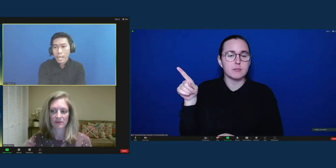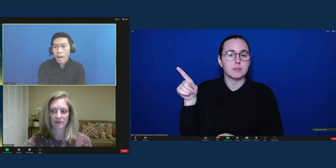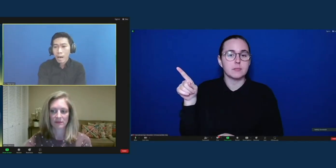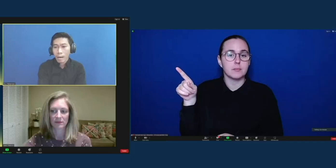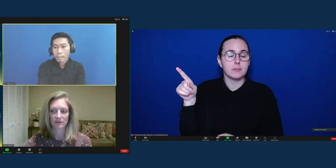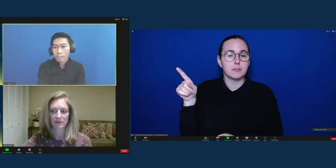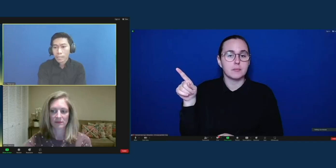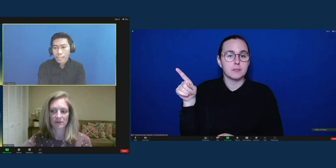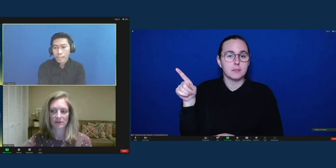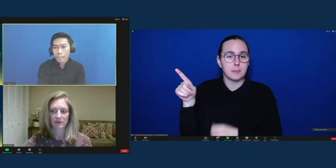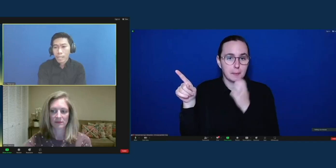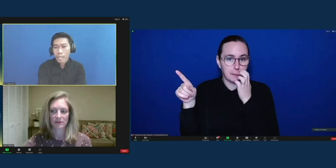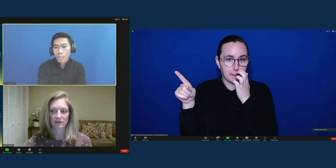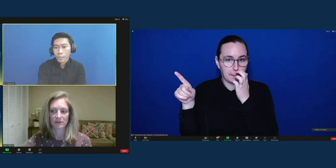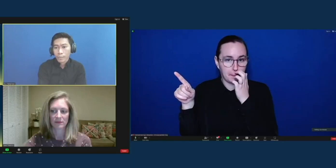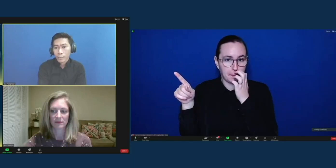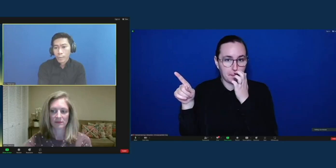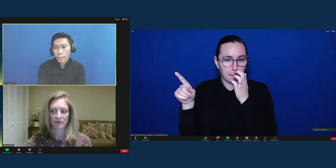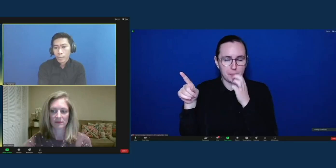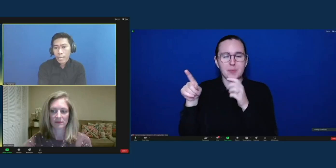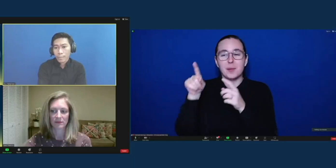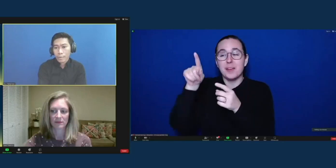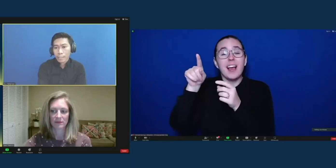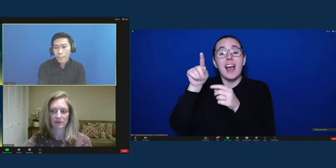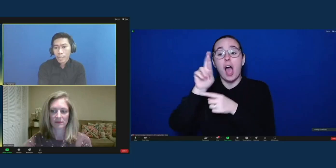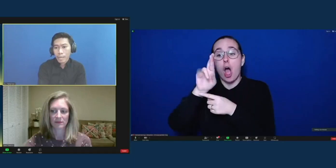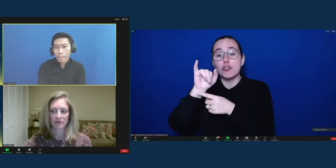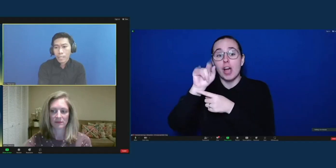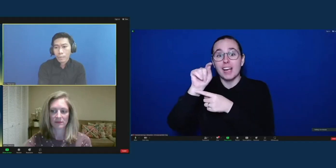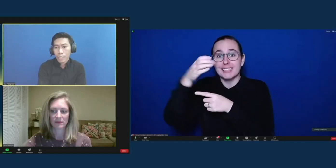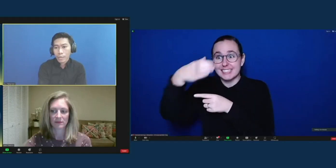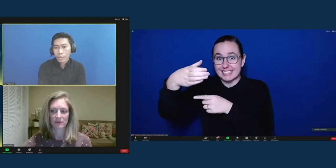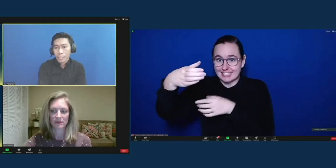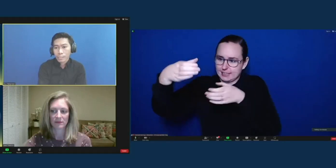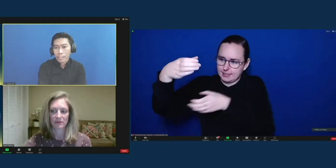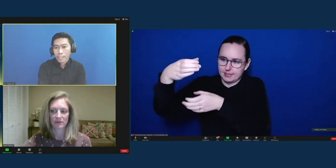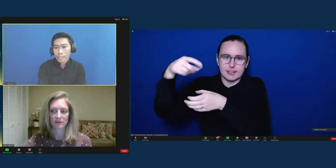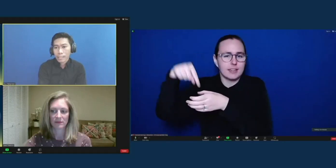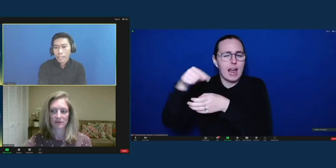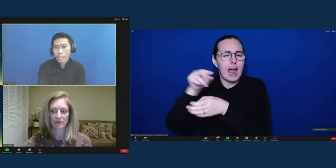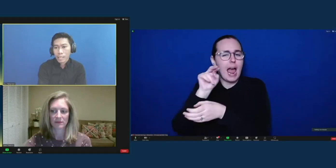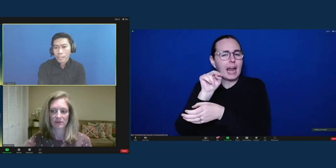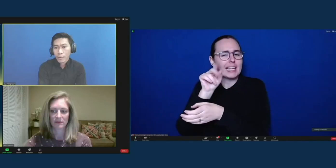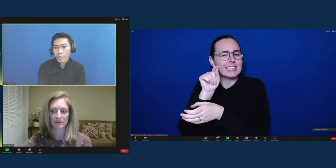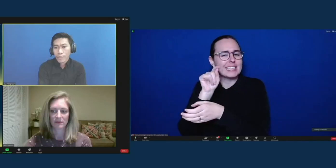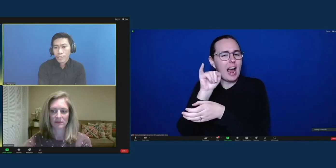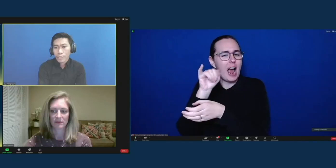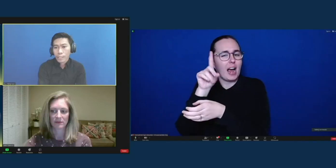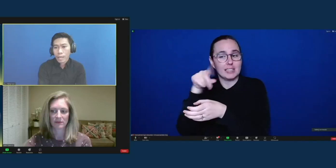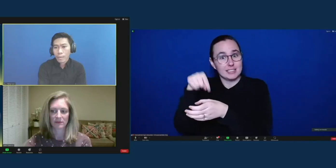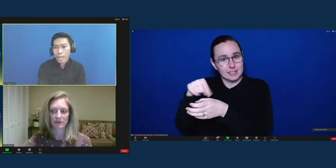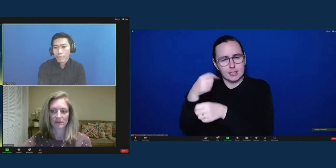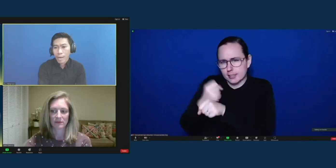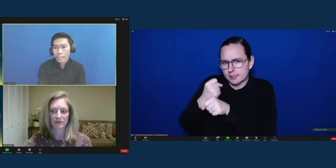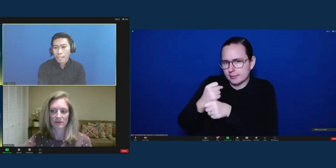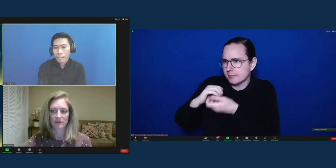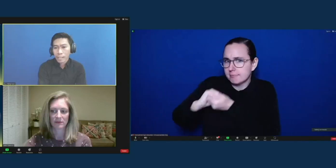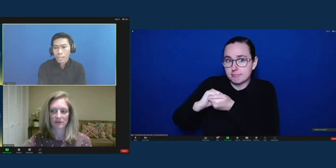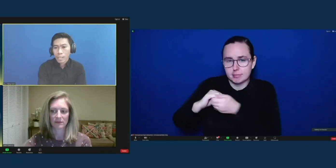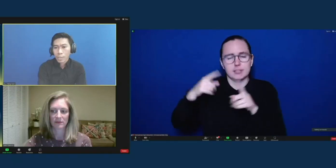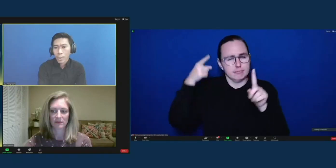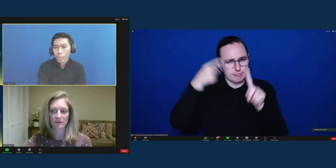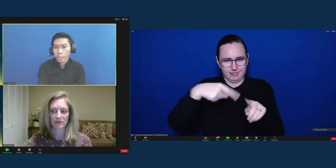NTID team to collaborate with them in working on this project. So first, we have a